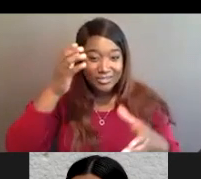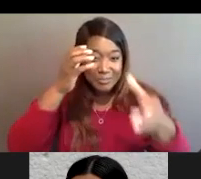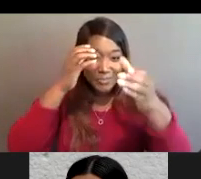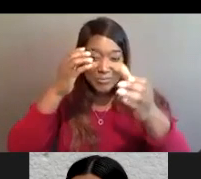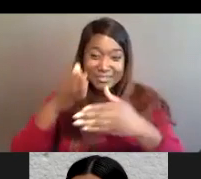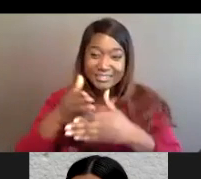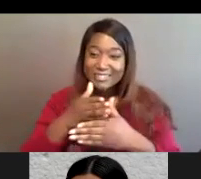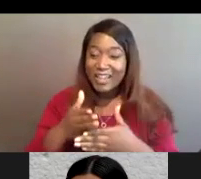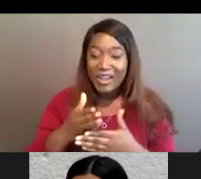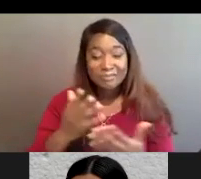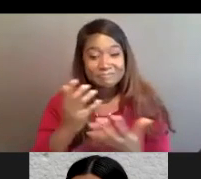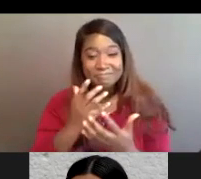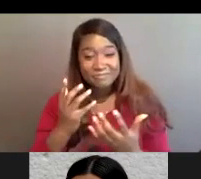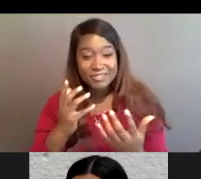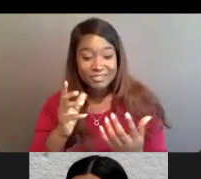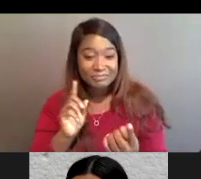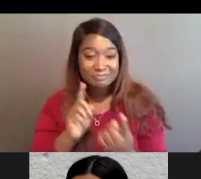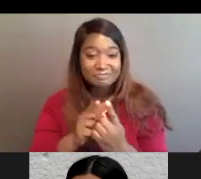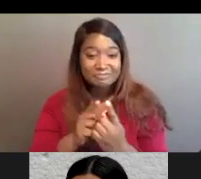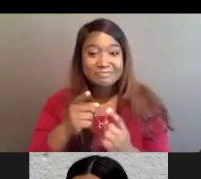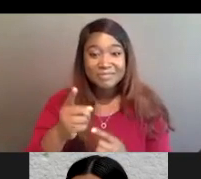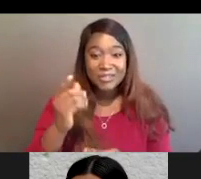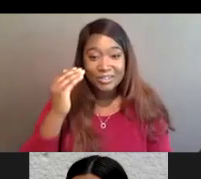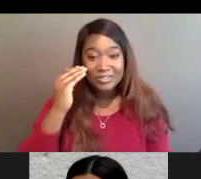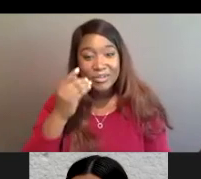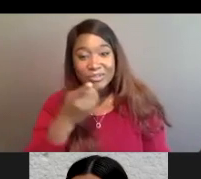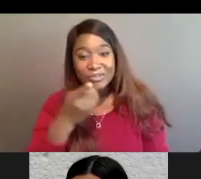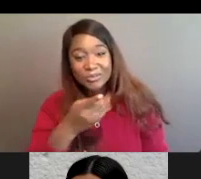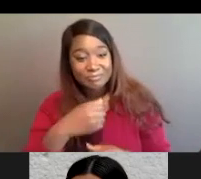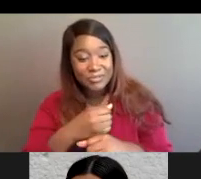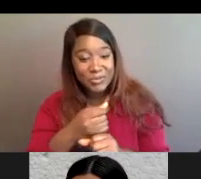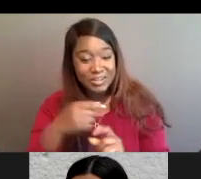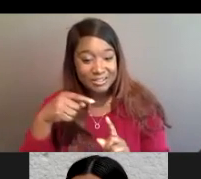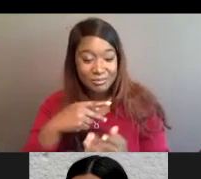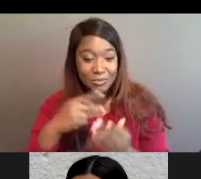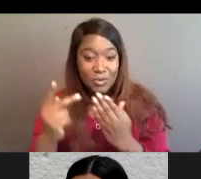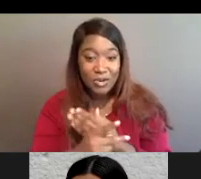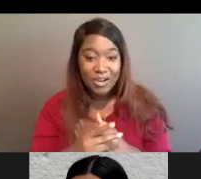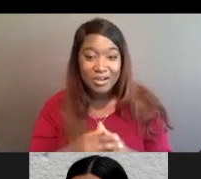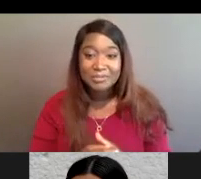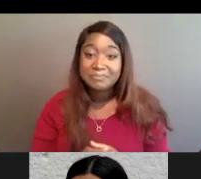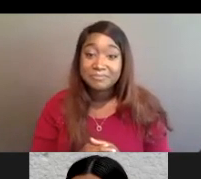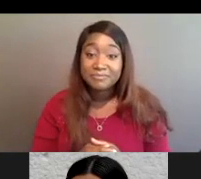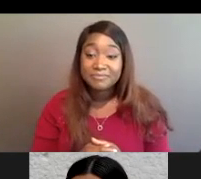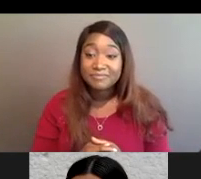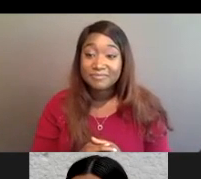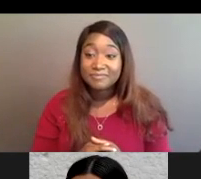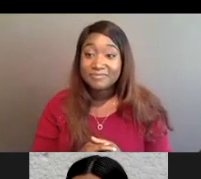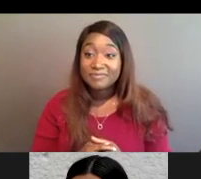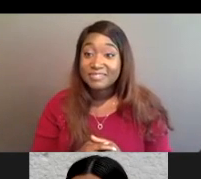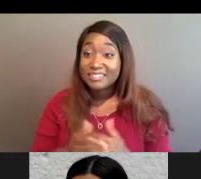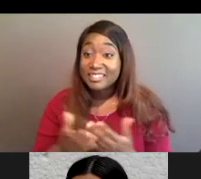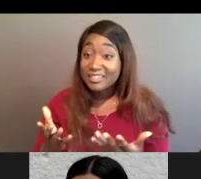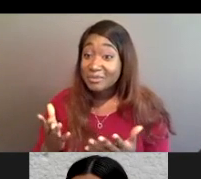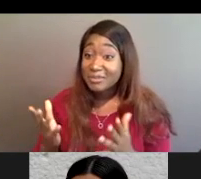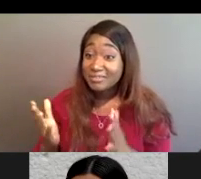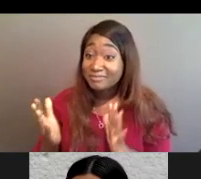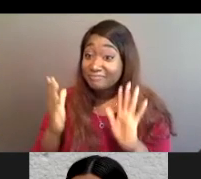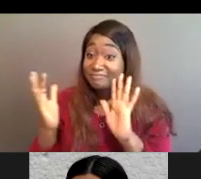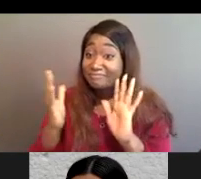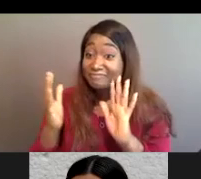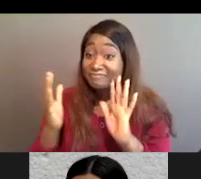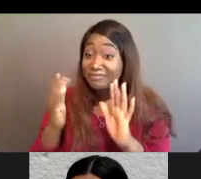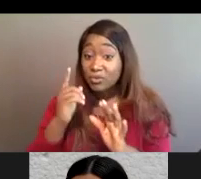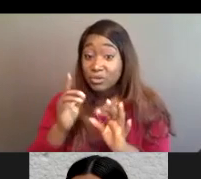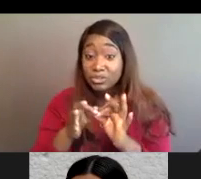program. And yeah, I know, can we maybe, yeah, show your appreciation for our interpreters